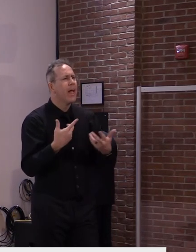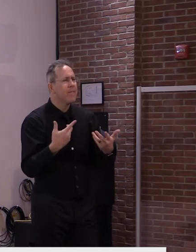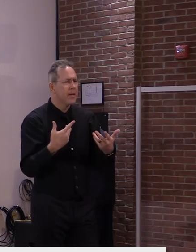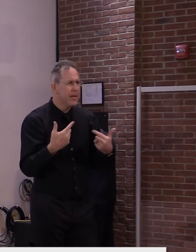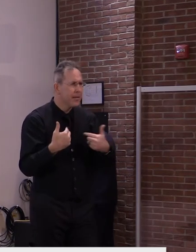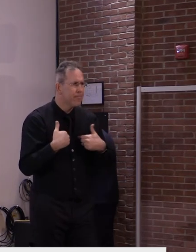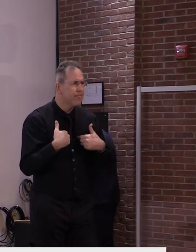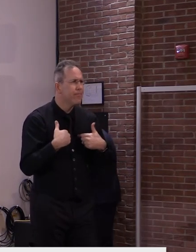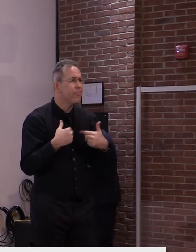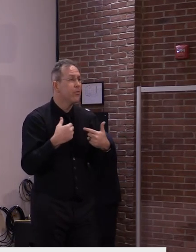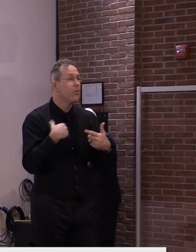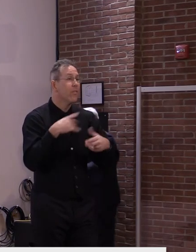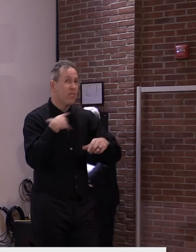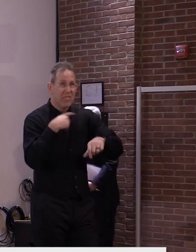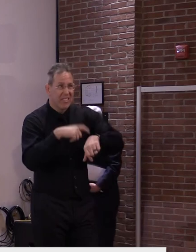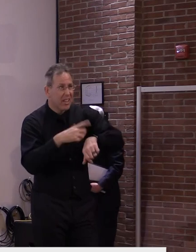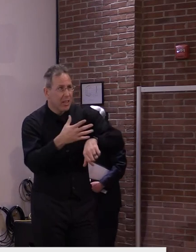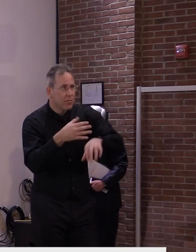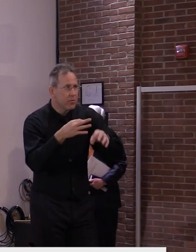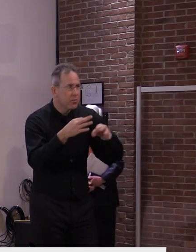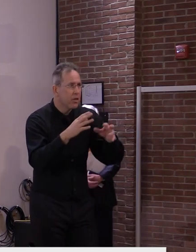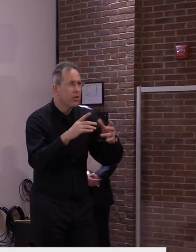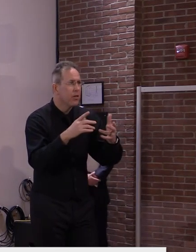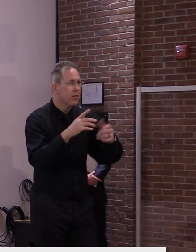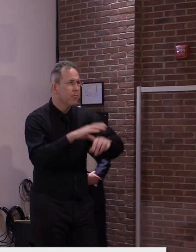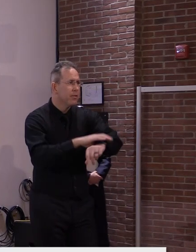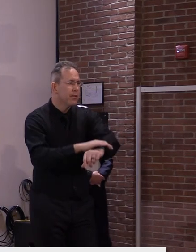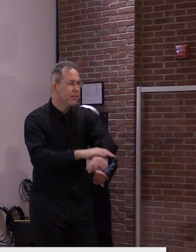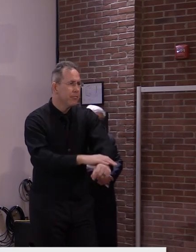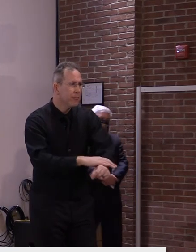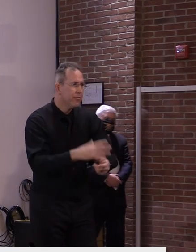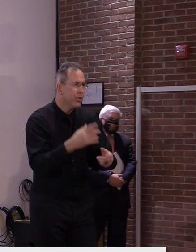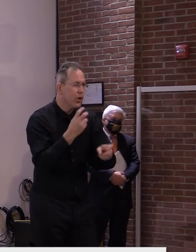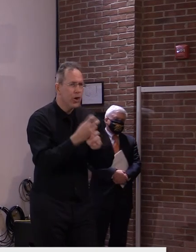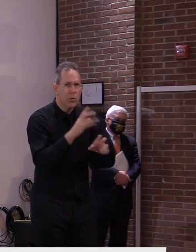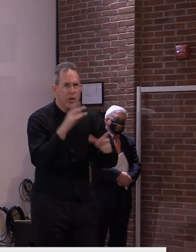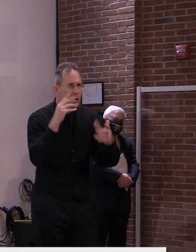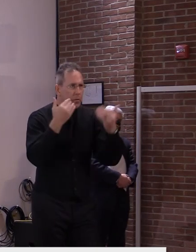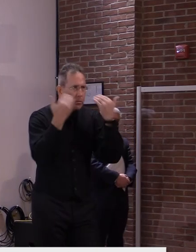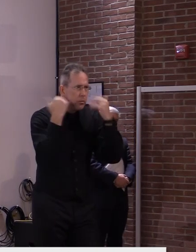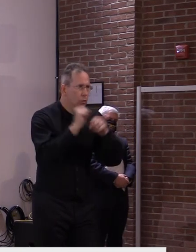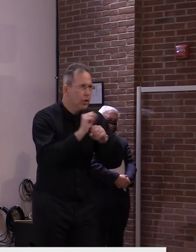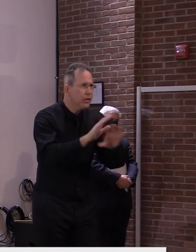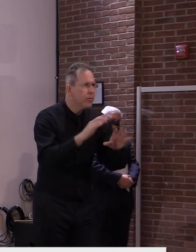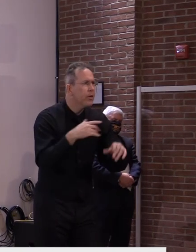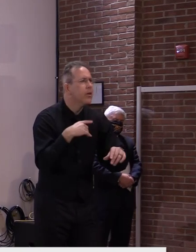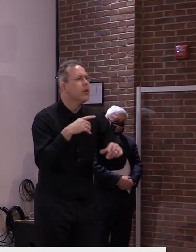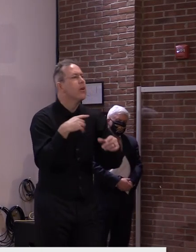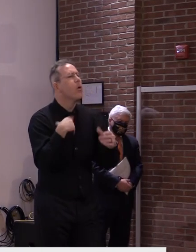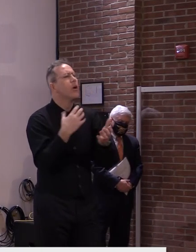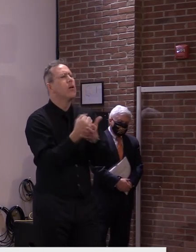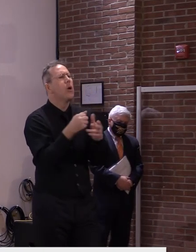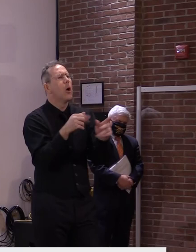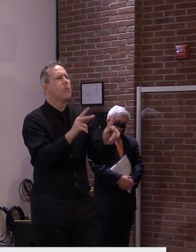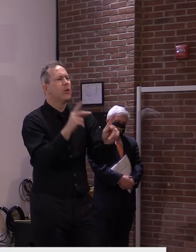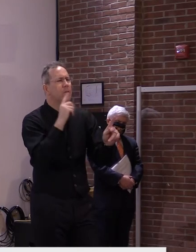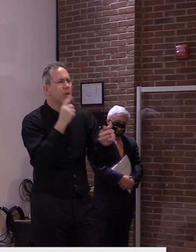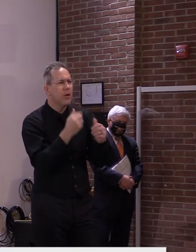work that folks have put in. I think we feel that there's an opportunity to do some planning as we sort of pivot the